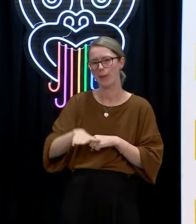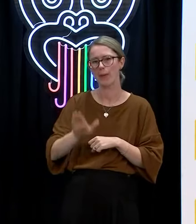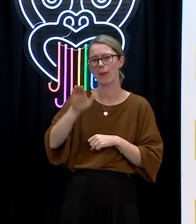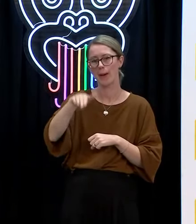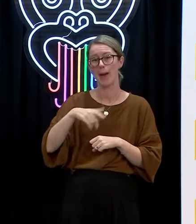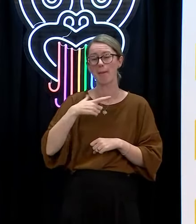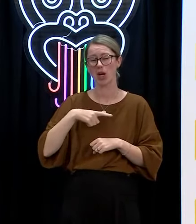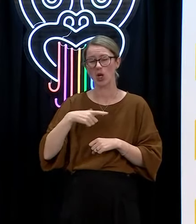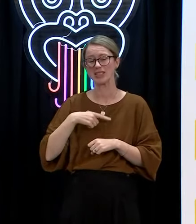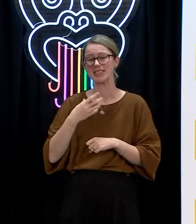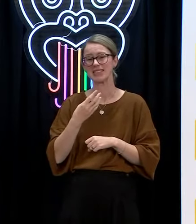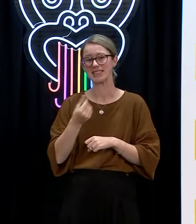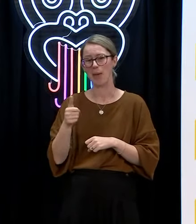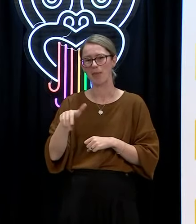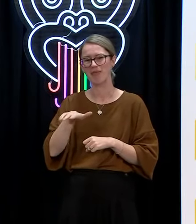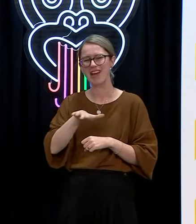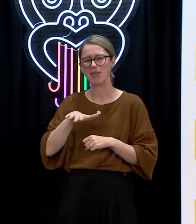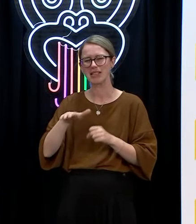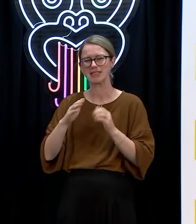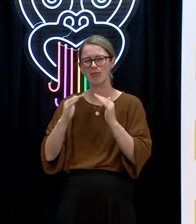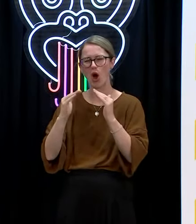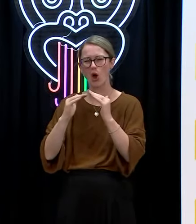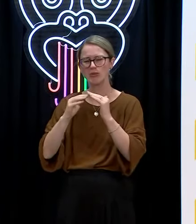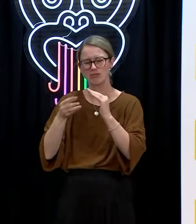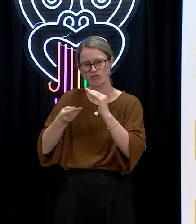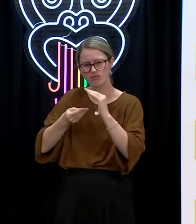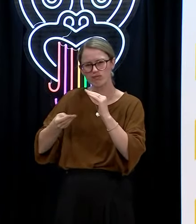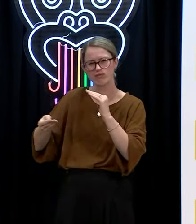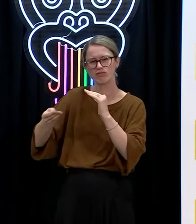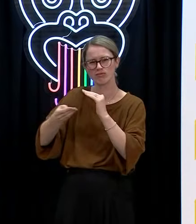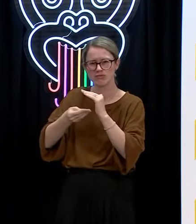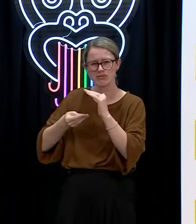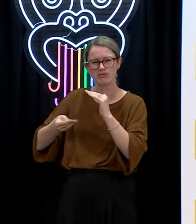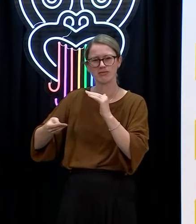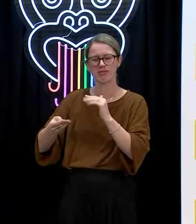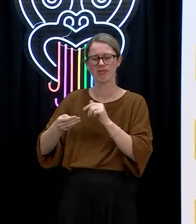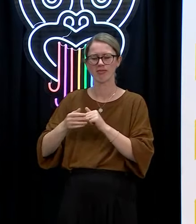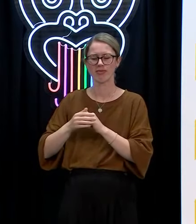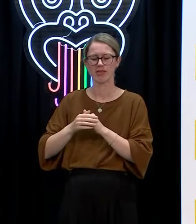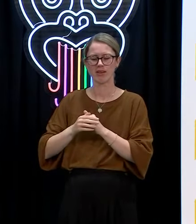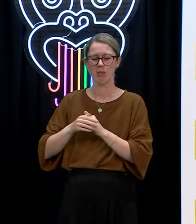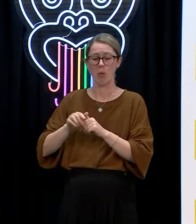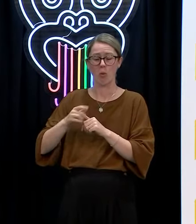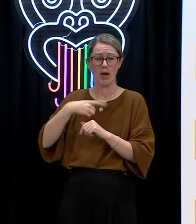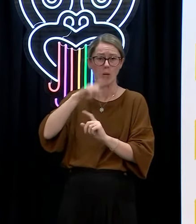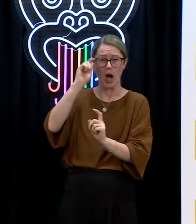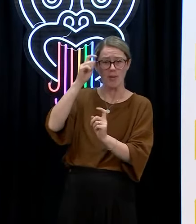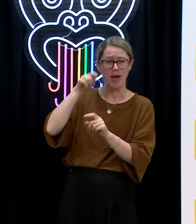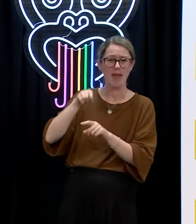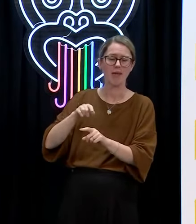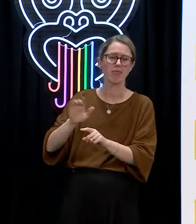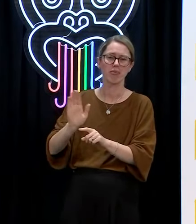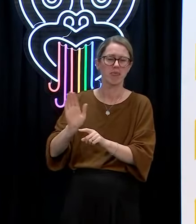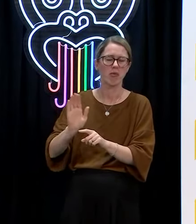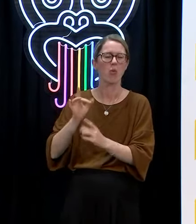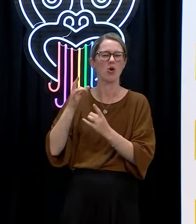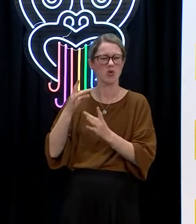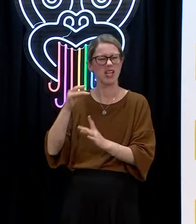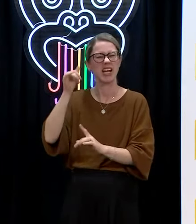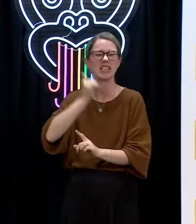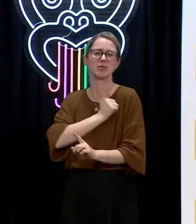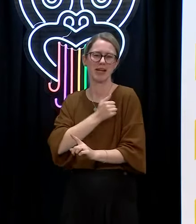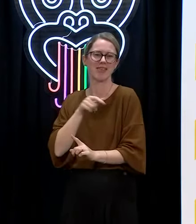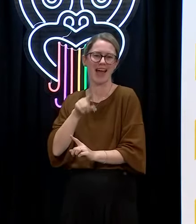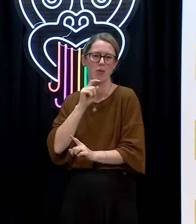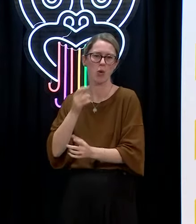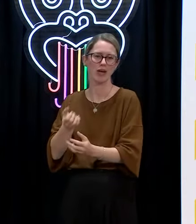some larger groups of close contacts, that doesn't necessarily cause additional alarm. If there are people who we were already